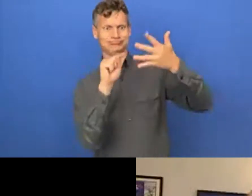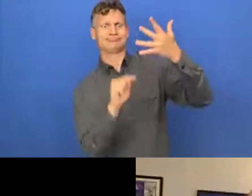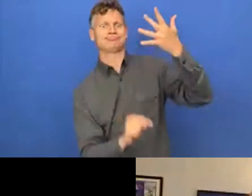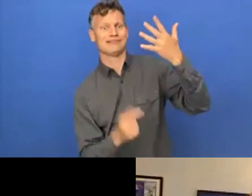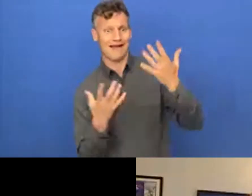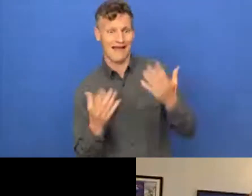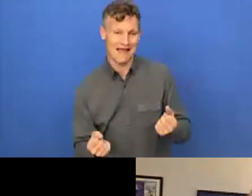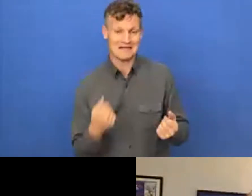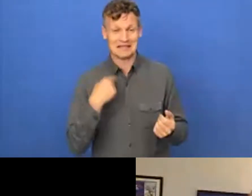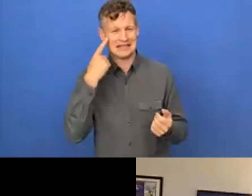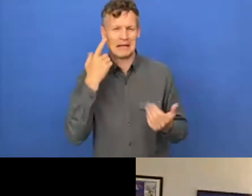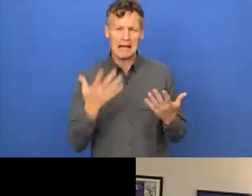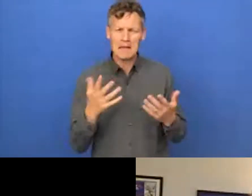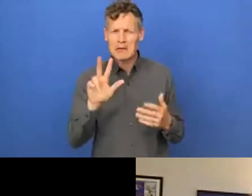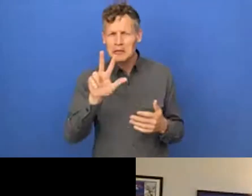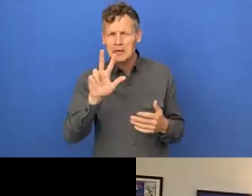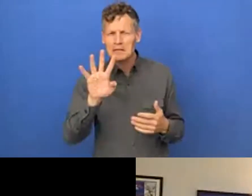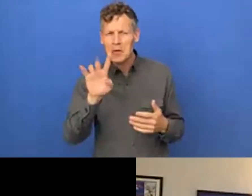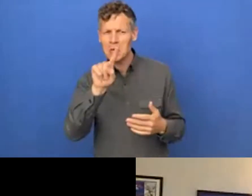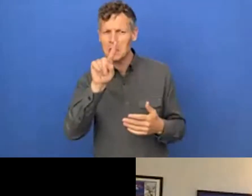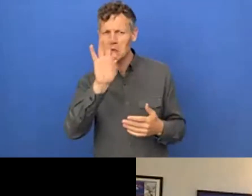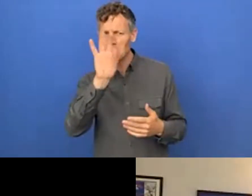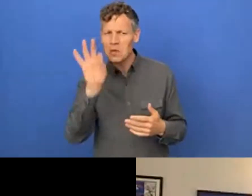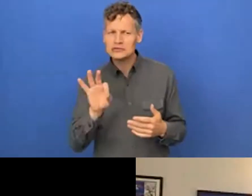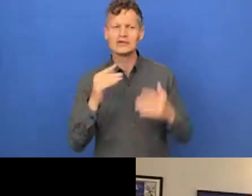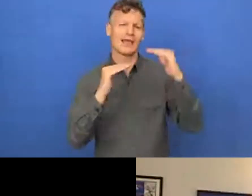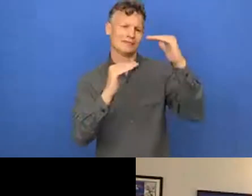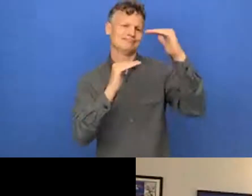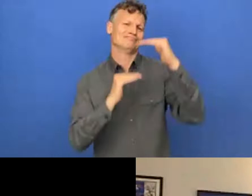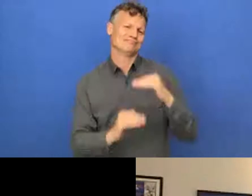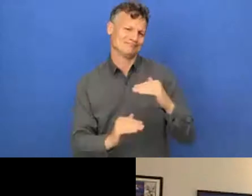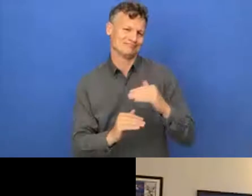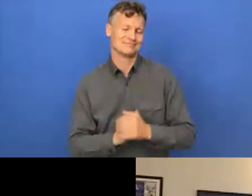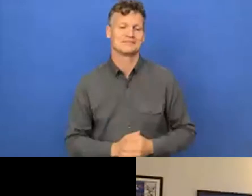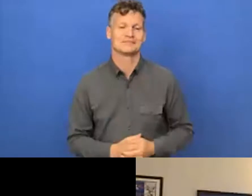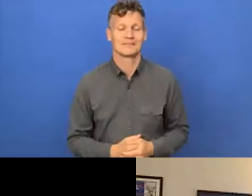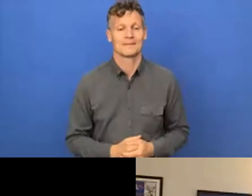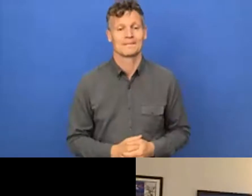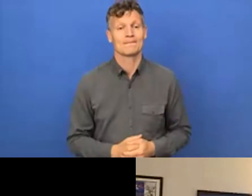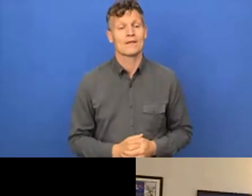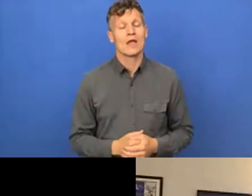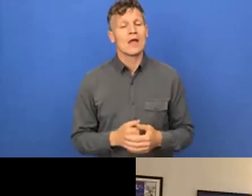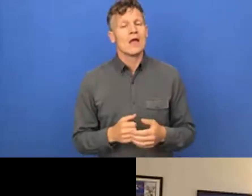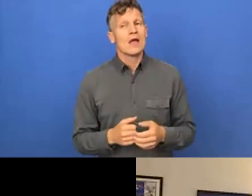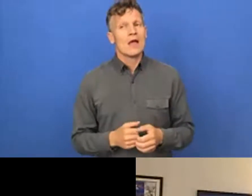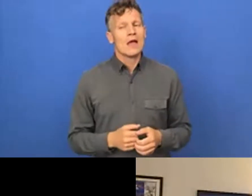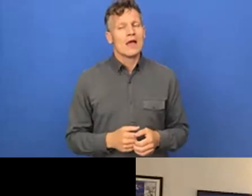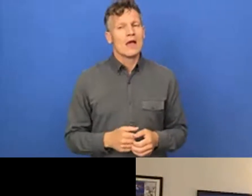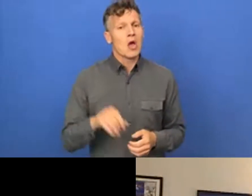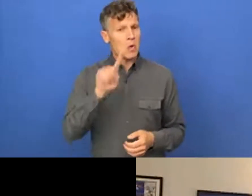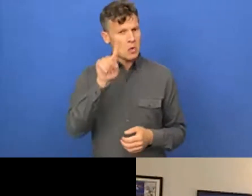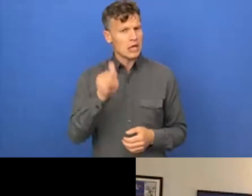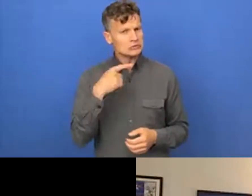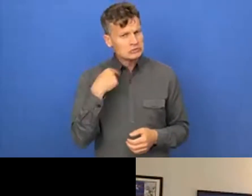questions, because then we'll need to move to the second part. So another very interesting question, it's about